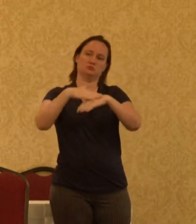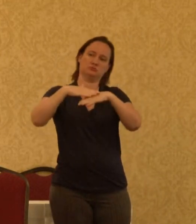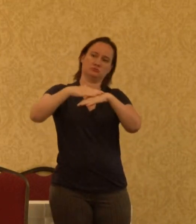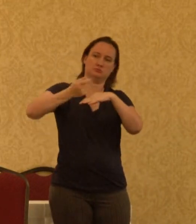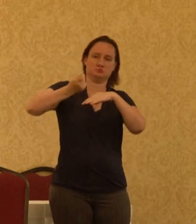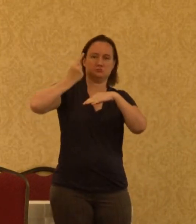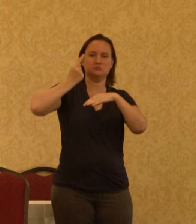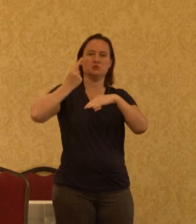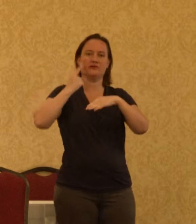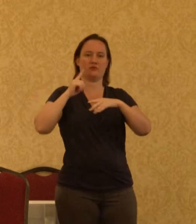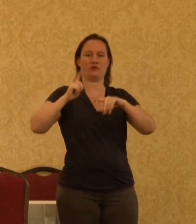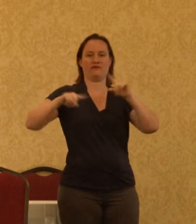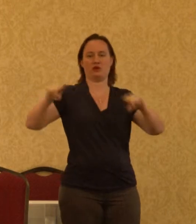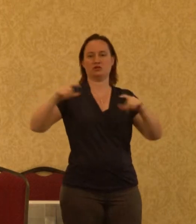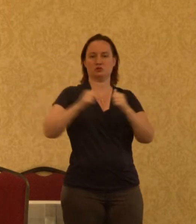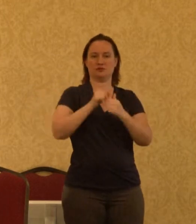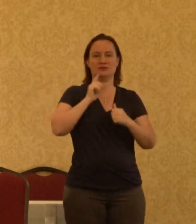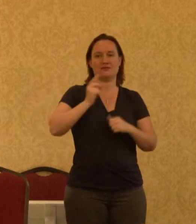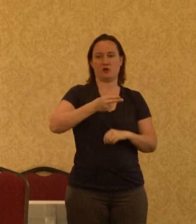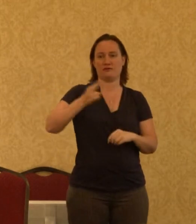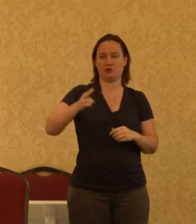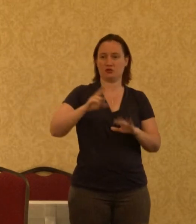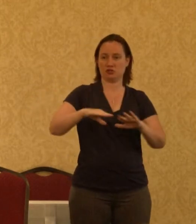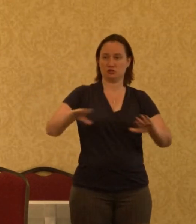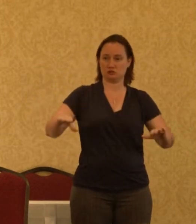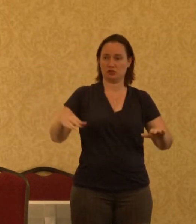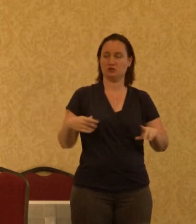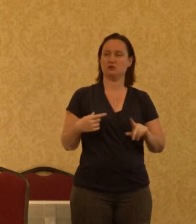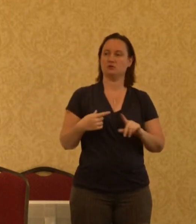for variations in deaf and hard of hearing children from